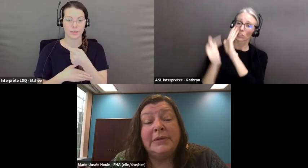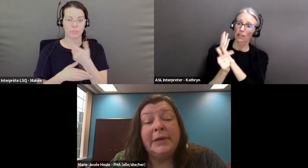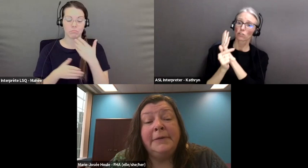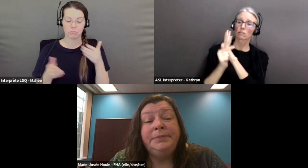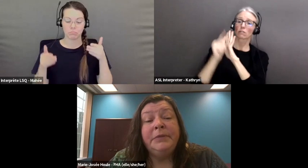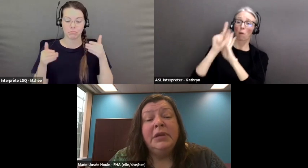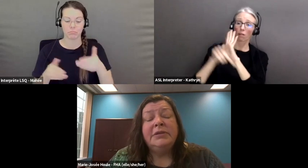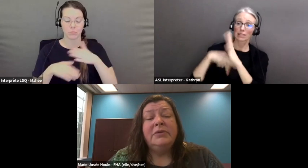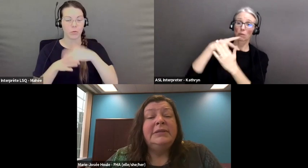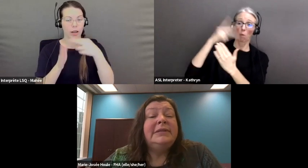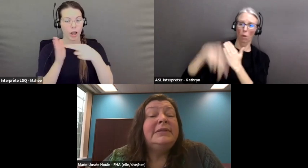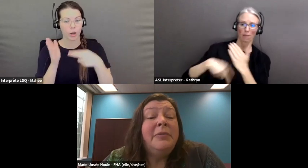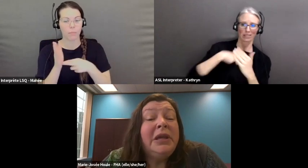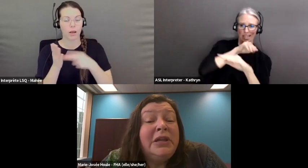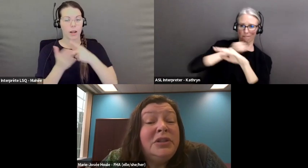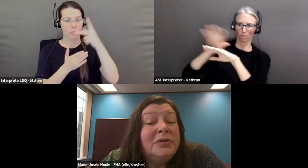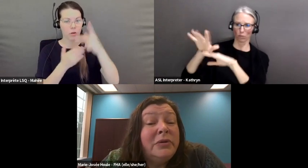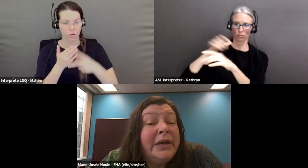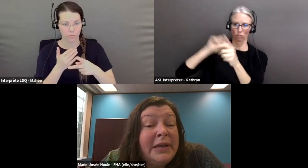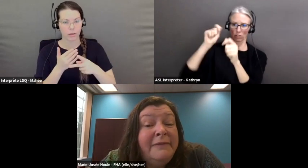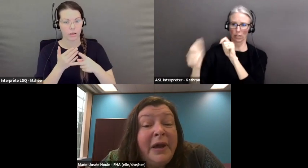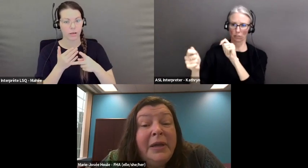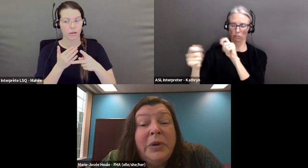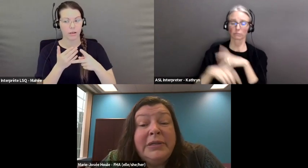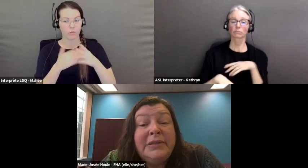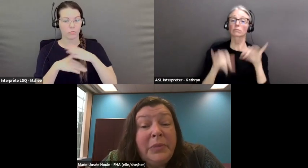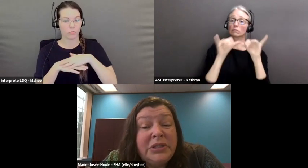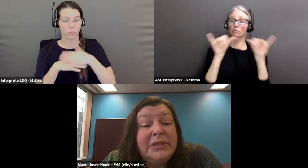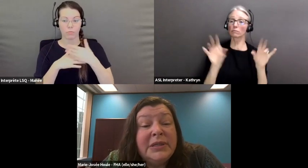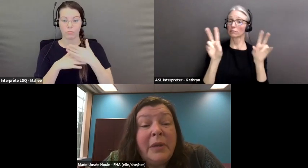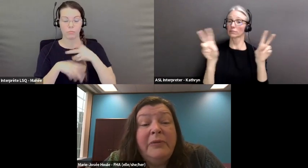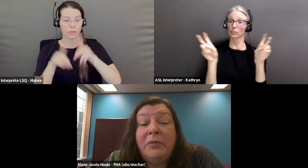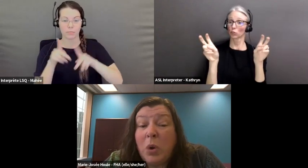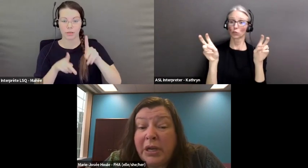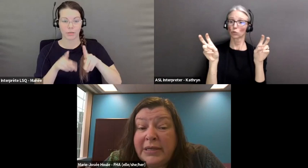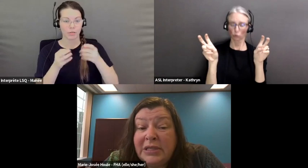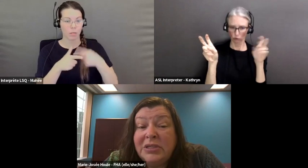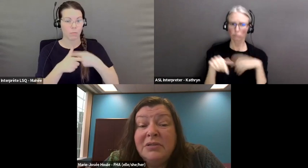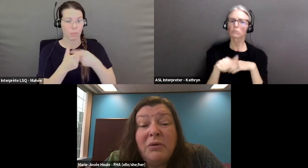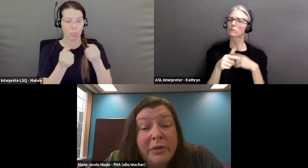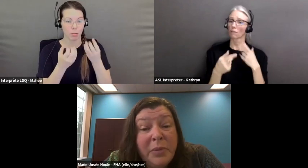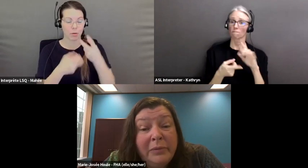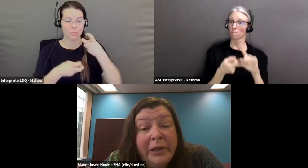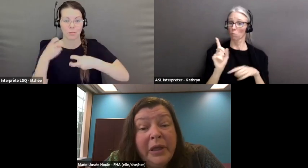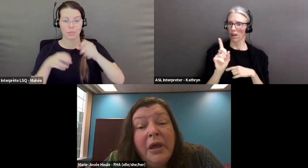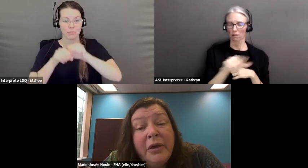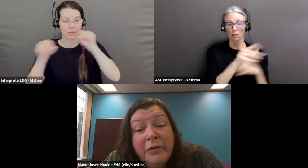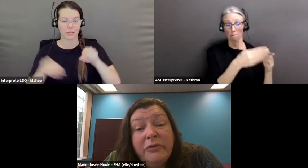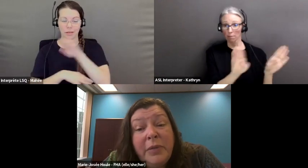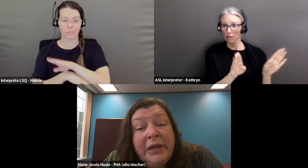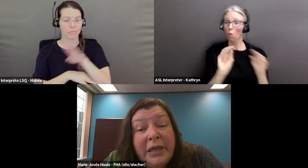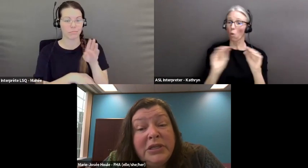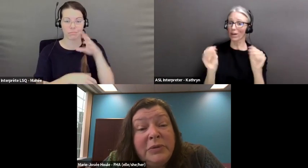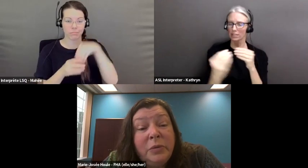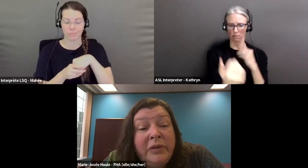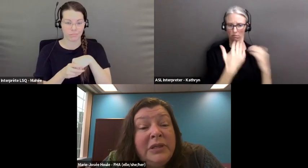programs. So these systemic issues are identified by submissions coming from organizations or the public through